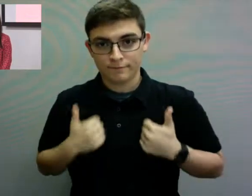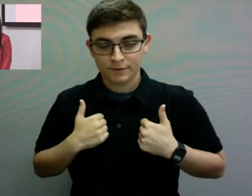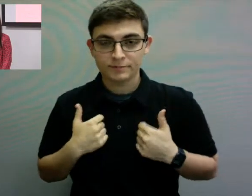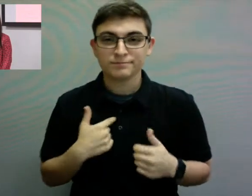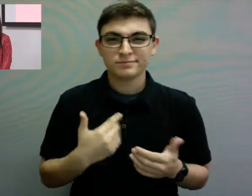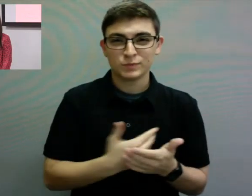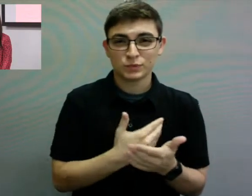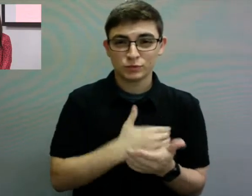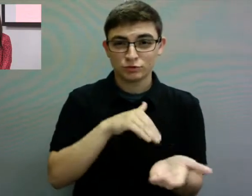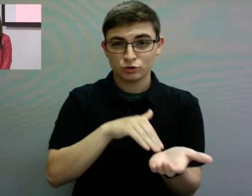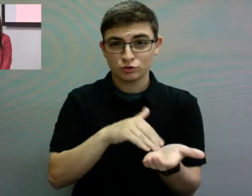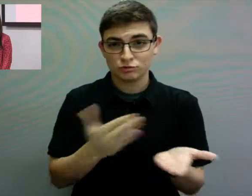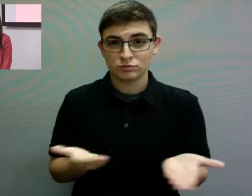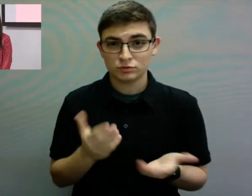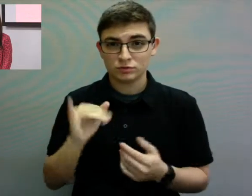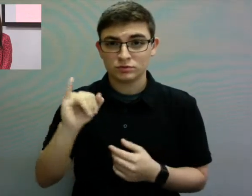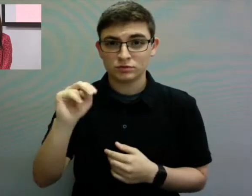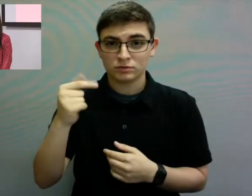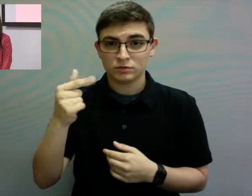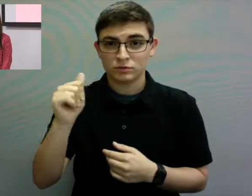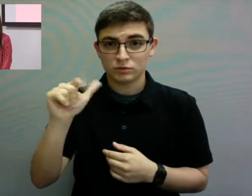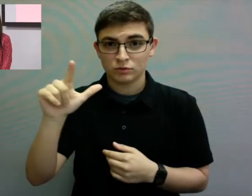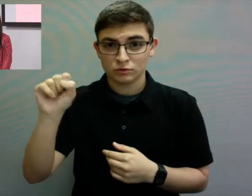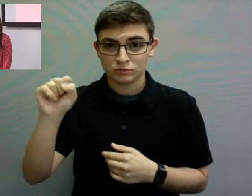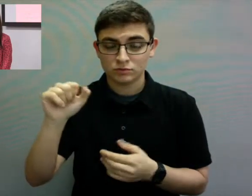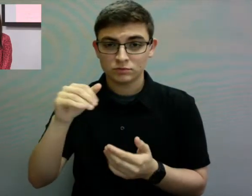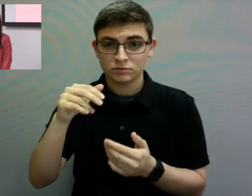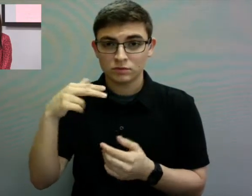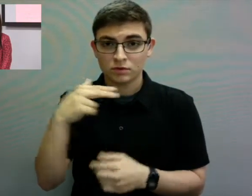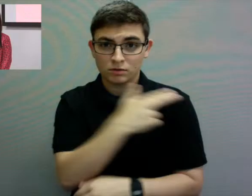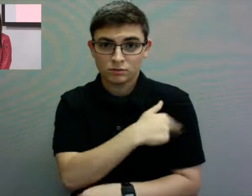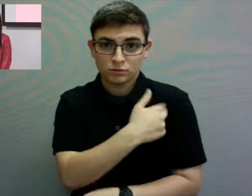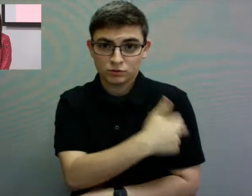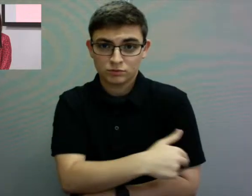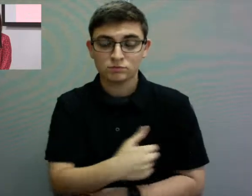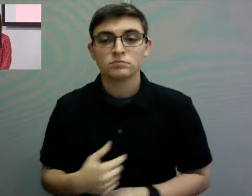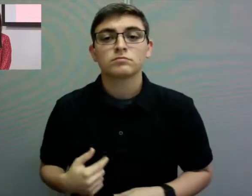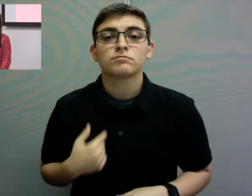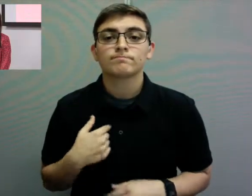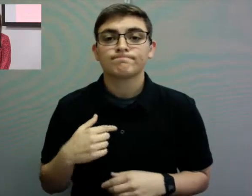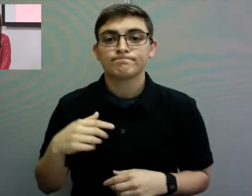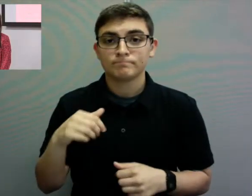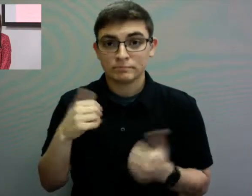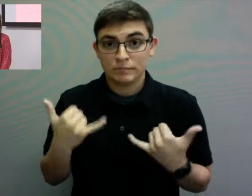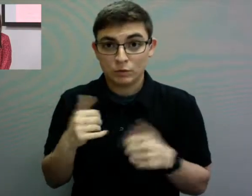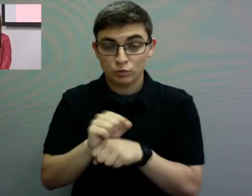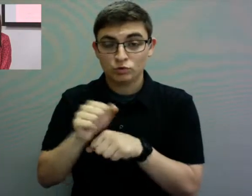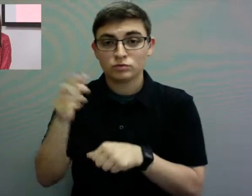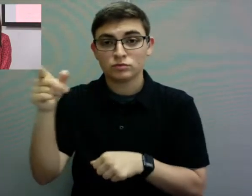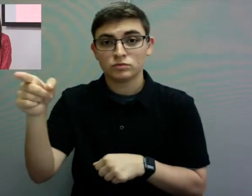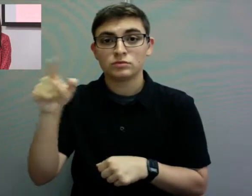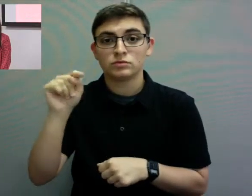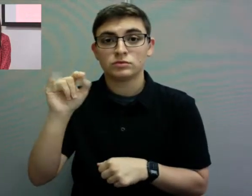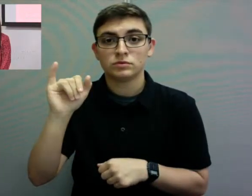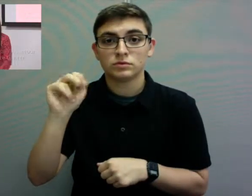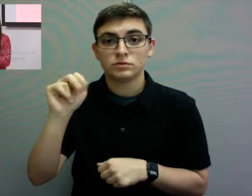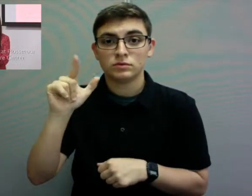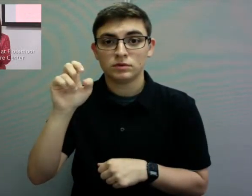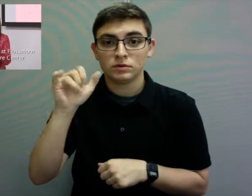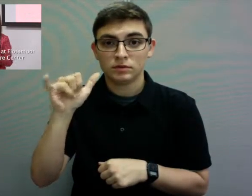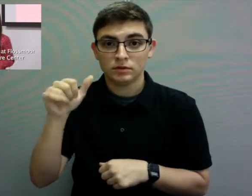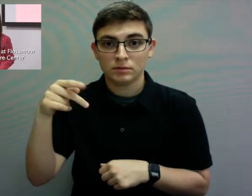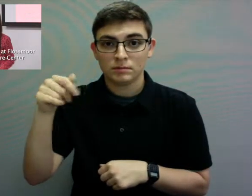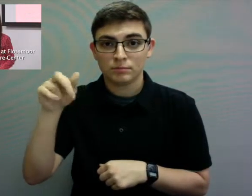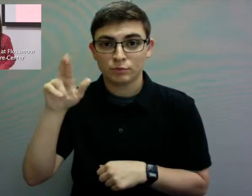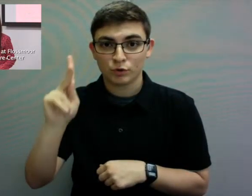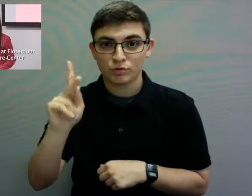newer physicians at Ingalls Hospital, and I'm at Tinley Park. Right now I have an office over there, and shortly I'll be in